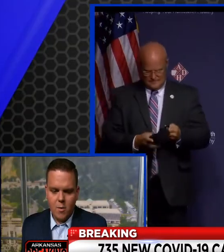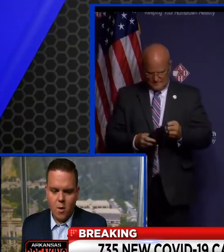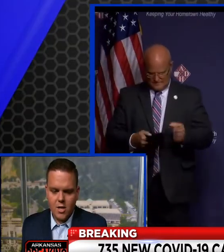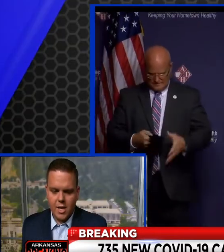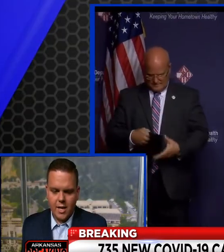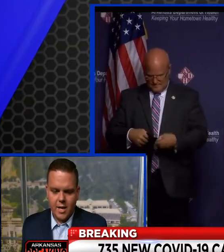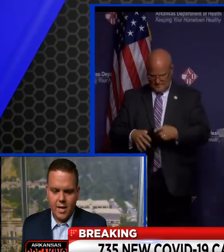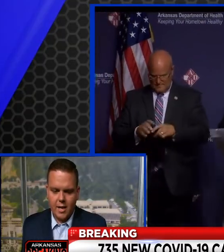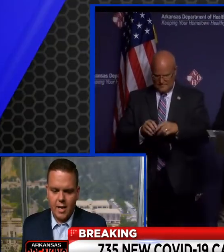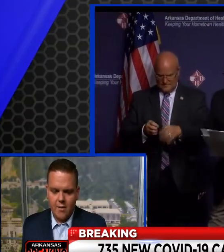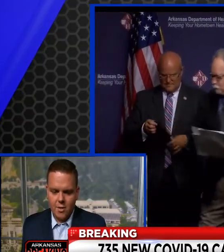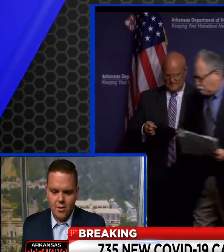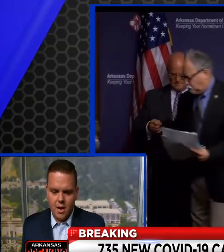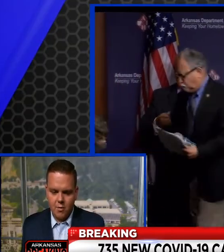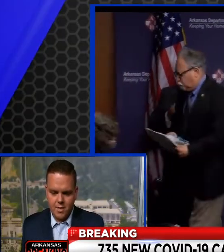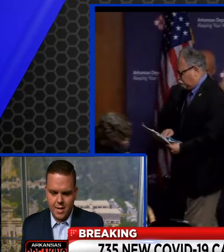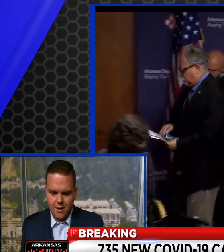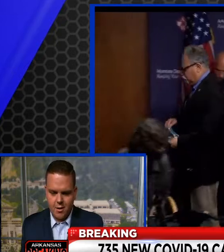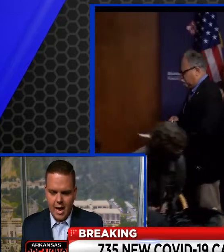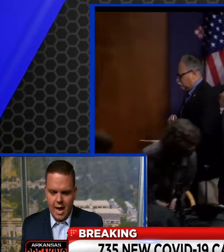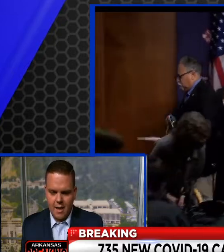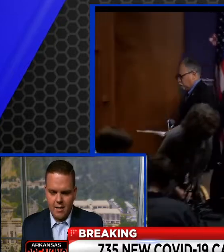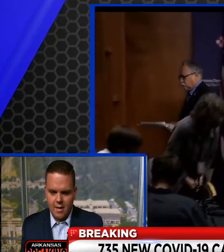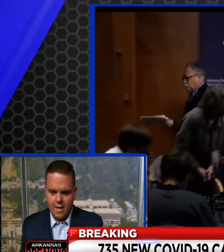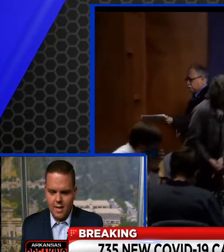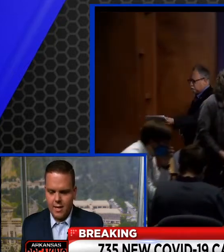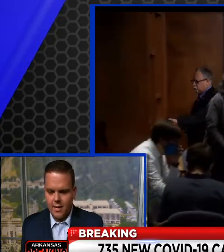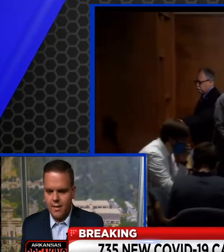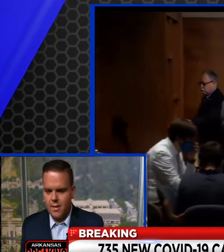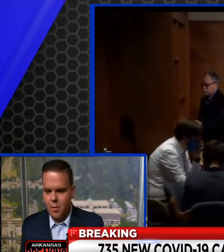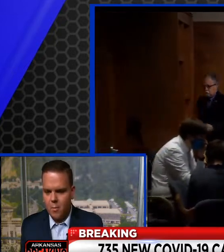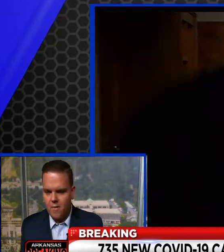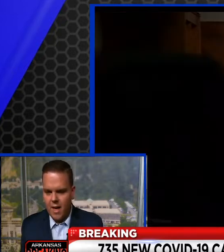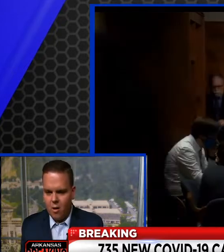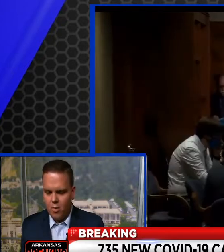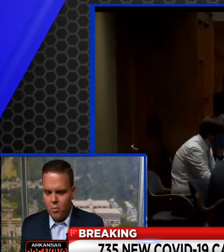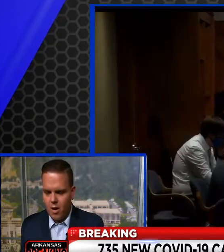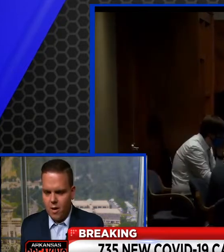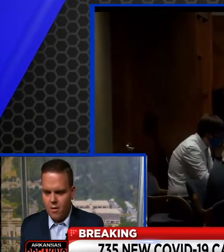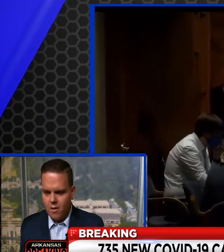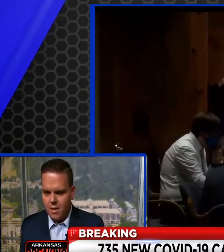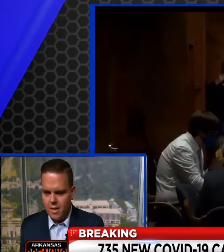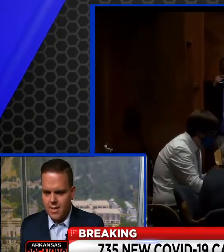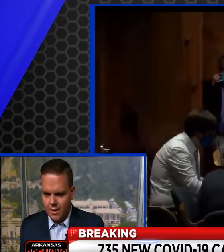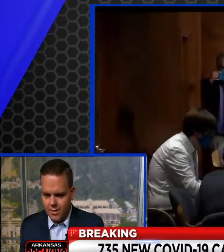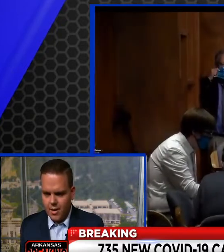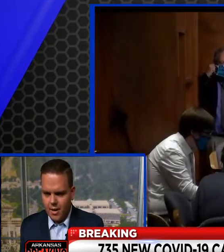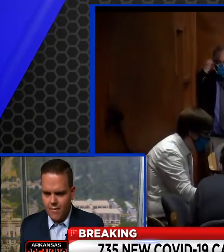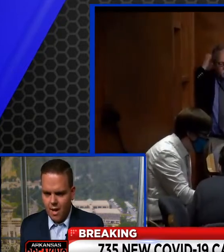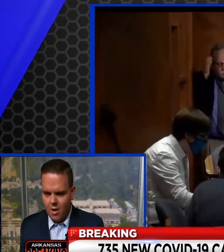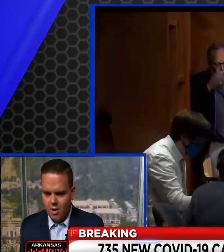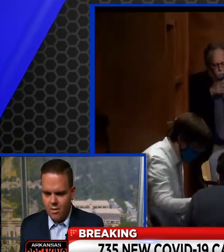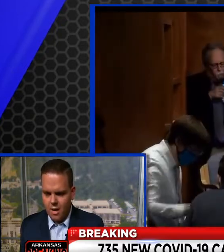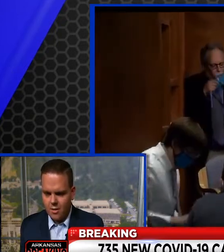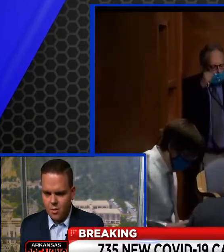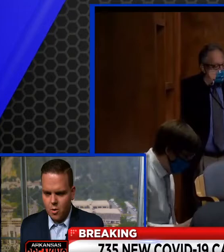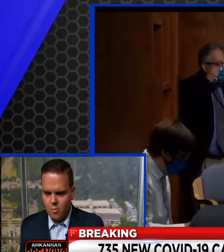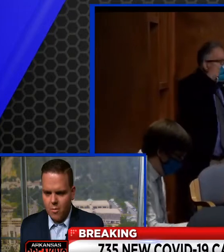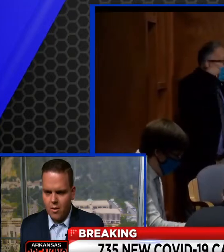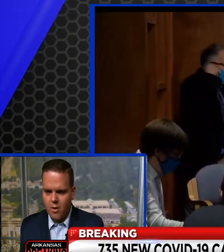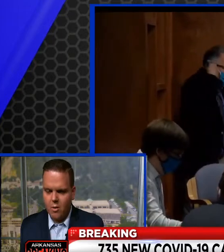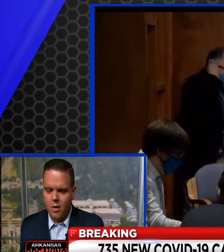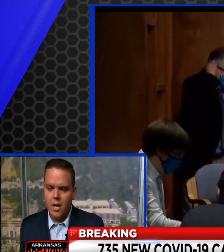You have been watching a live news conference here at the Department of Health, where the Secretary of Health,